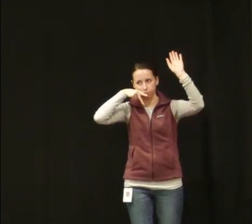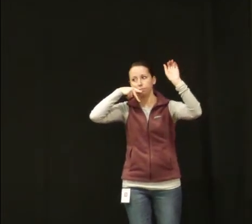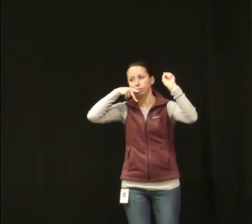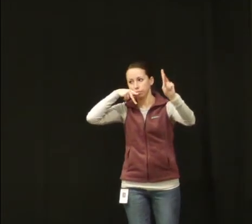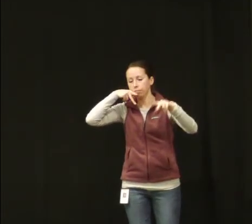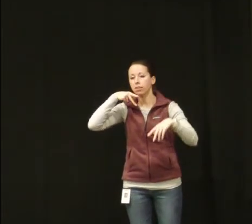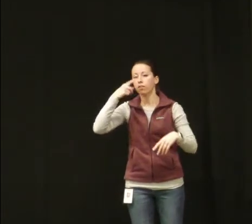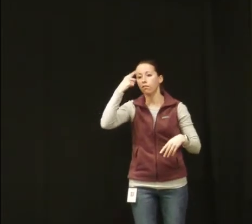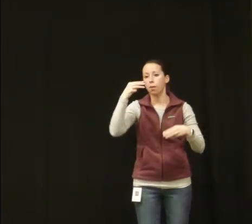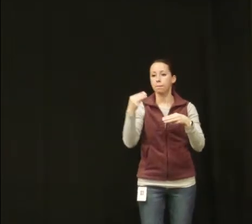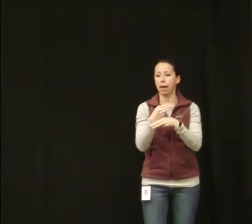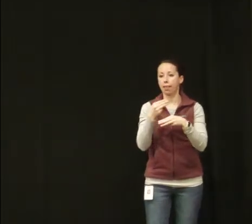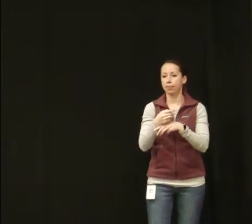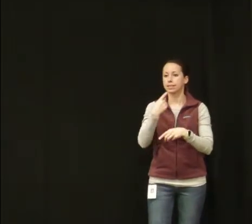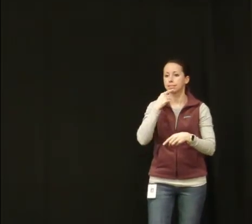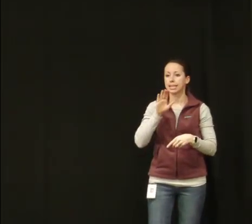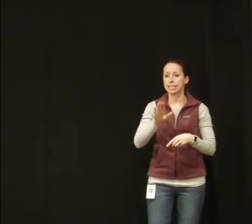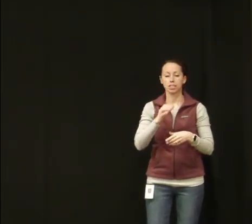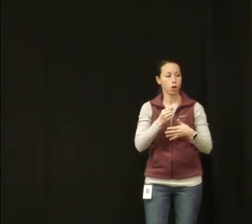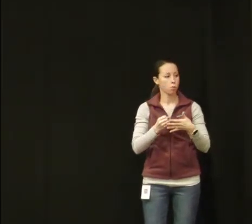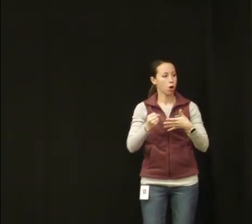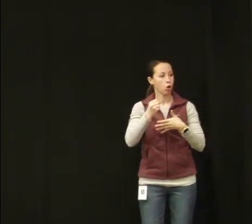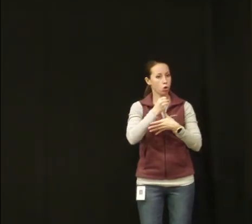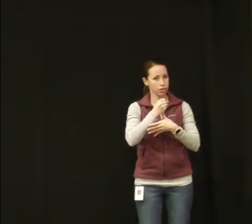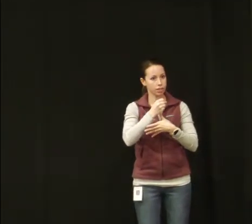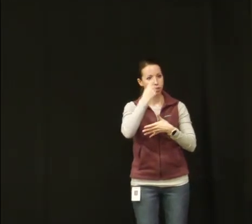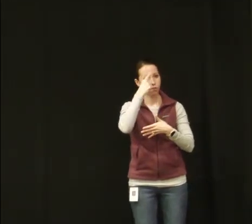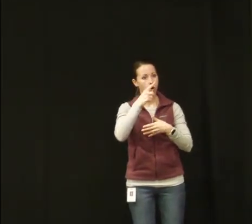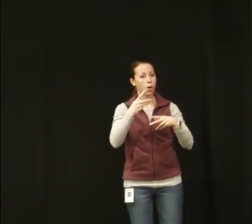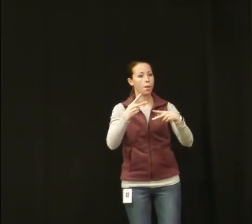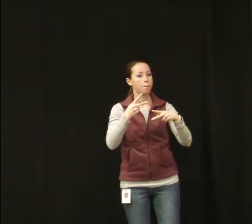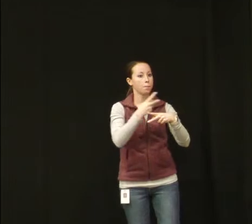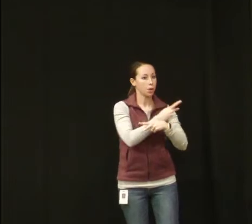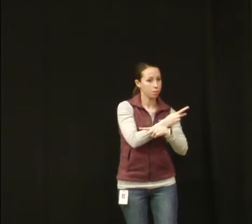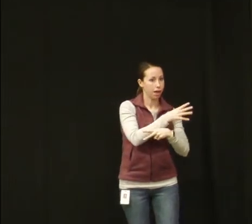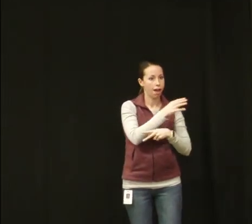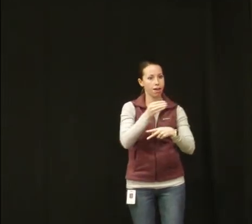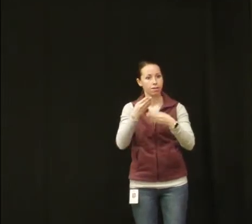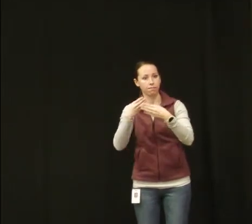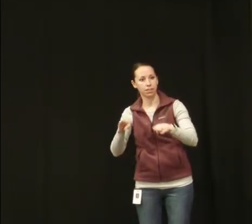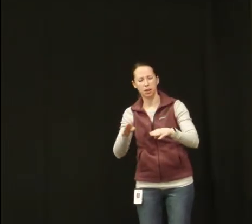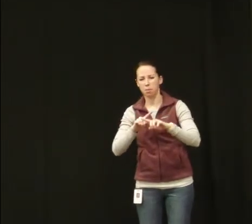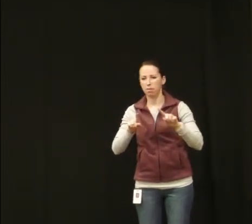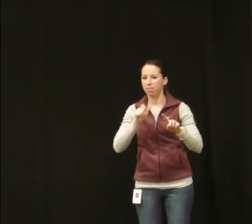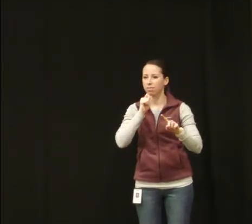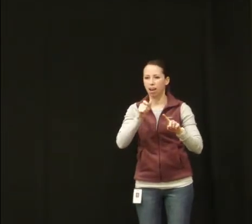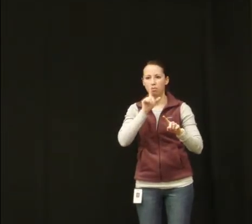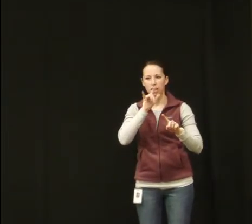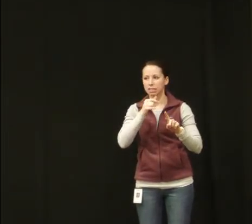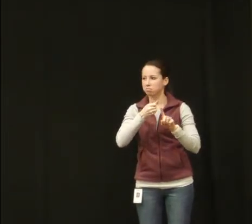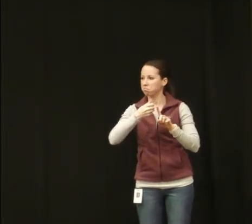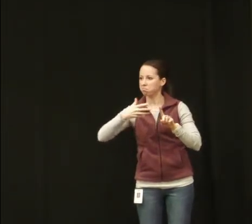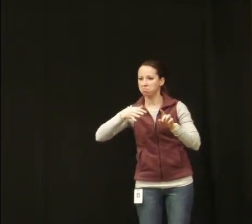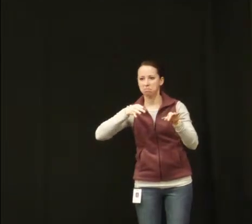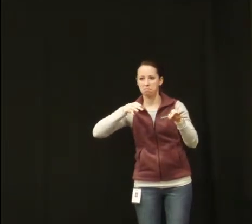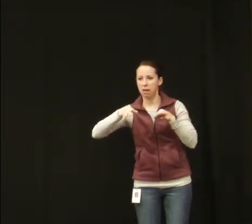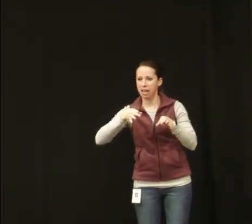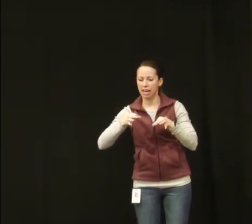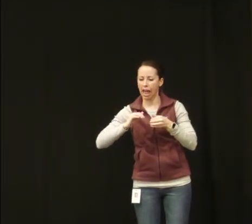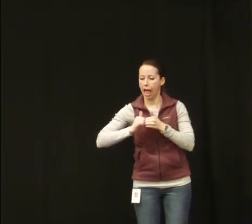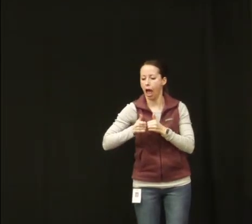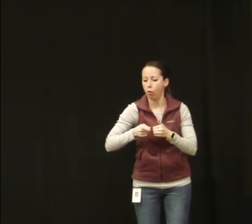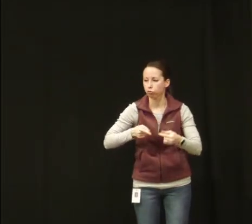In math, it says his prioritized need is multiplication and division, but it doesn't really explain how he's